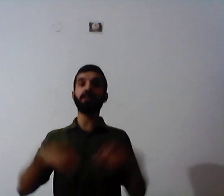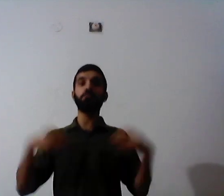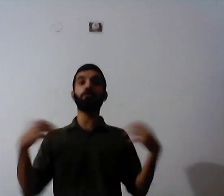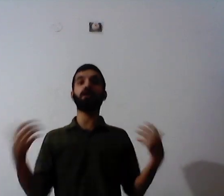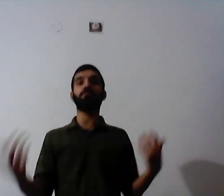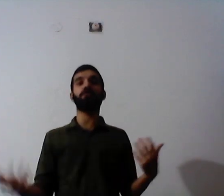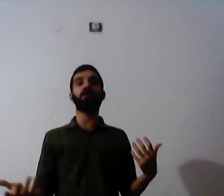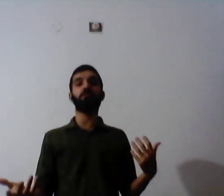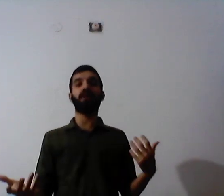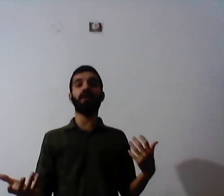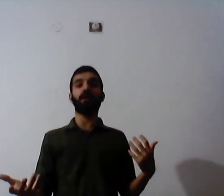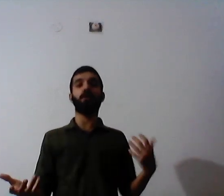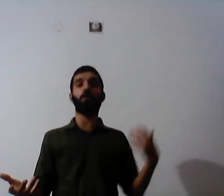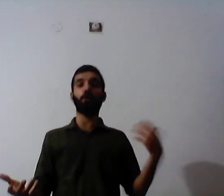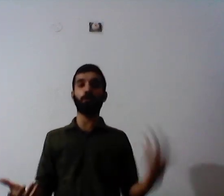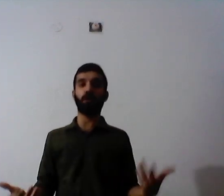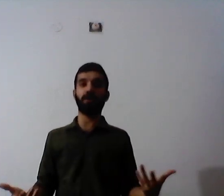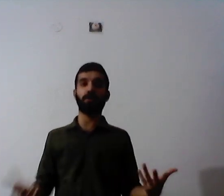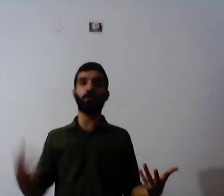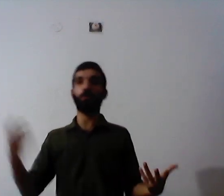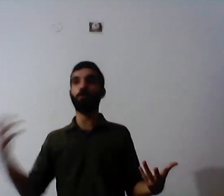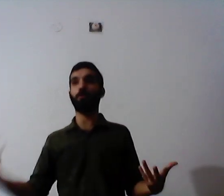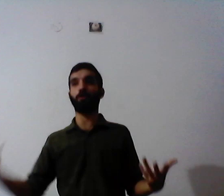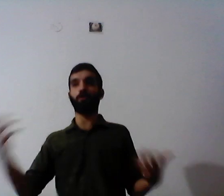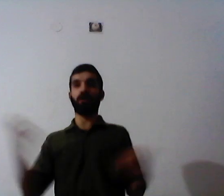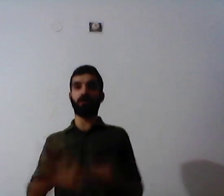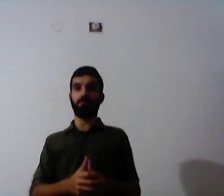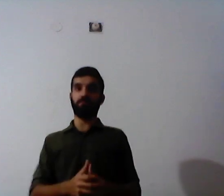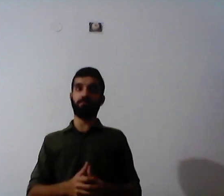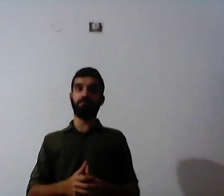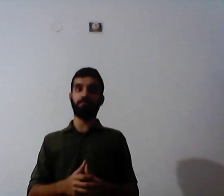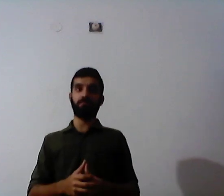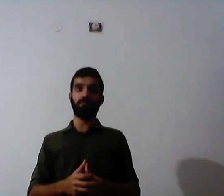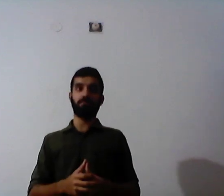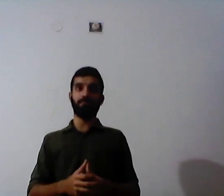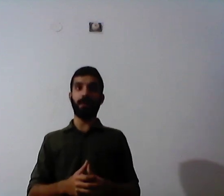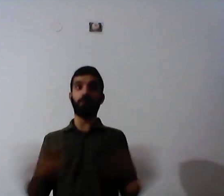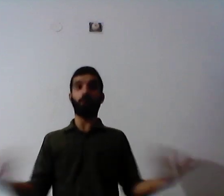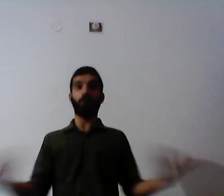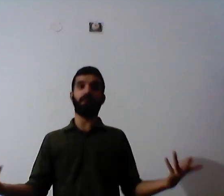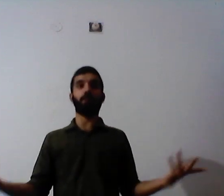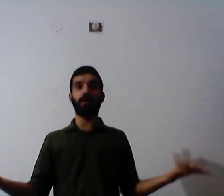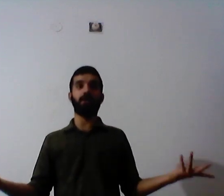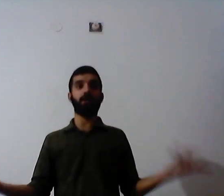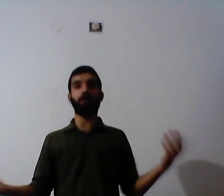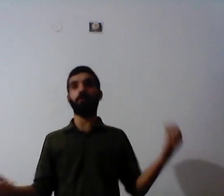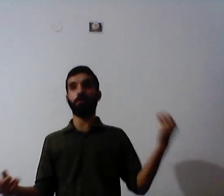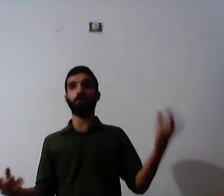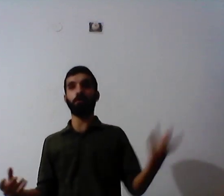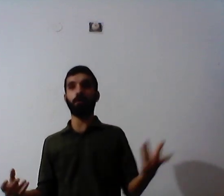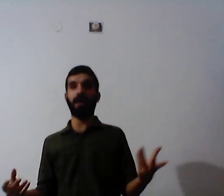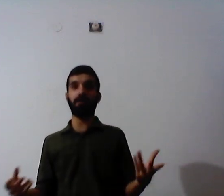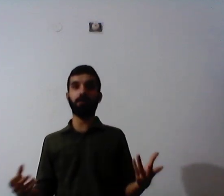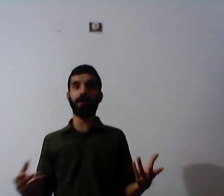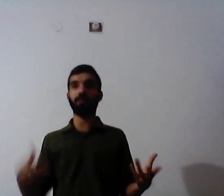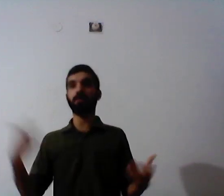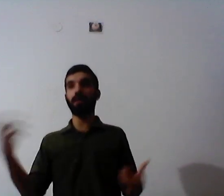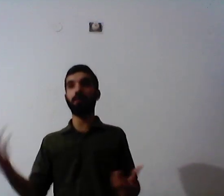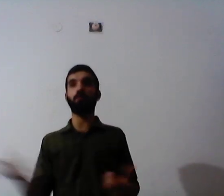more comfortable in hot water or cold water? And why? Why? You will have one answer, and why is it